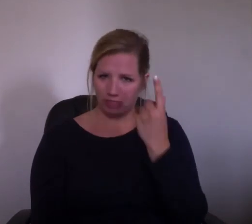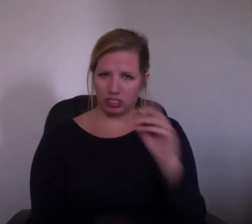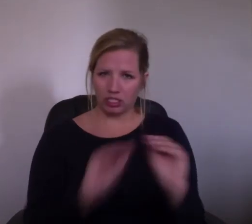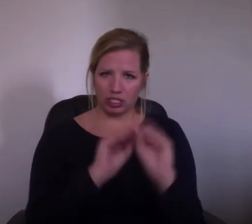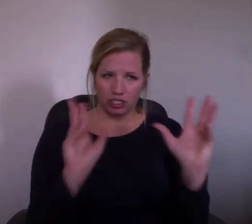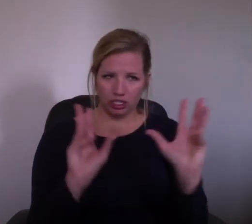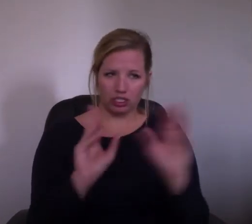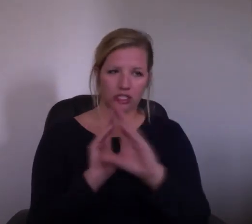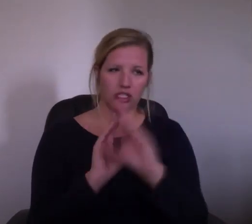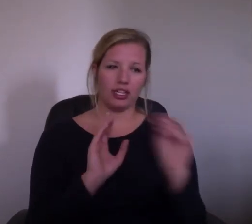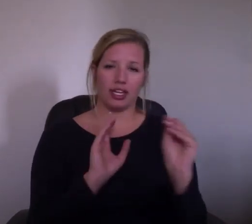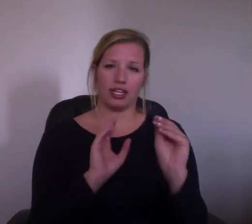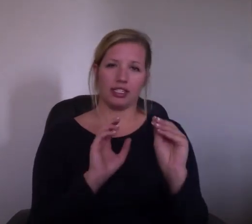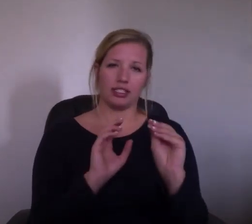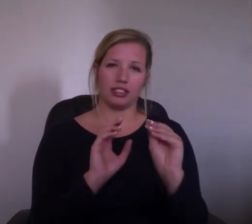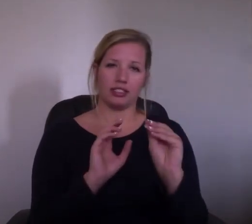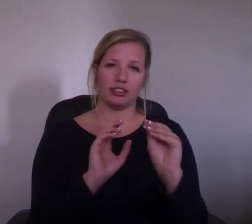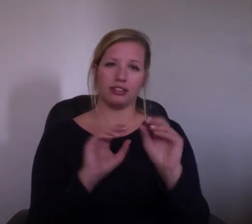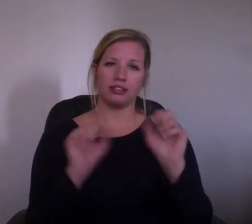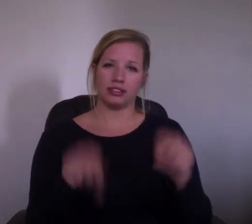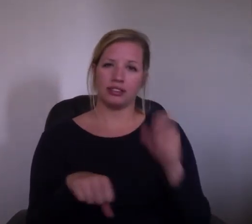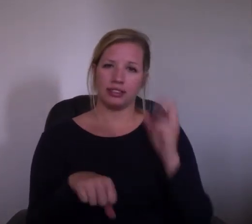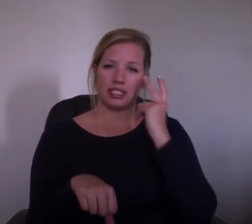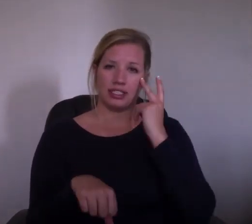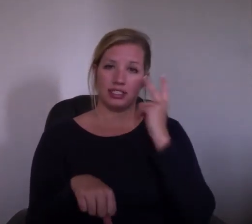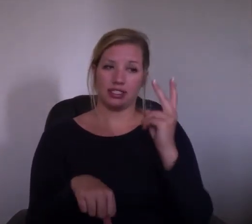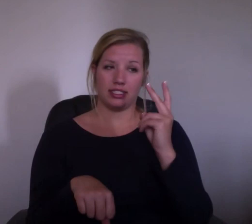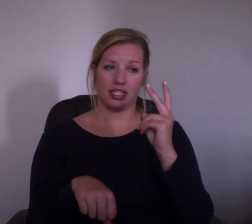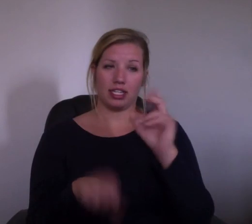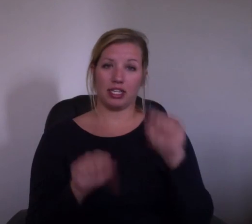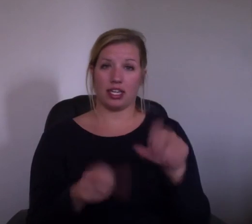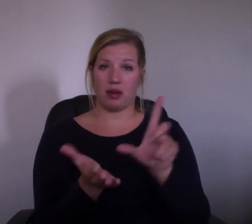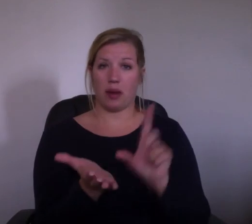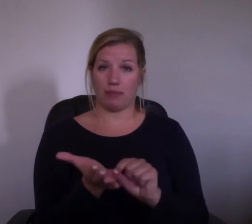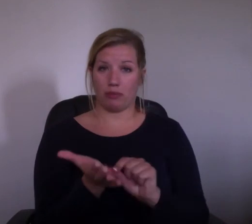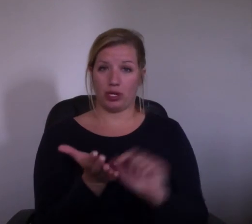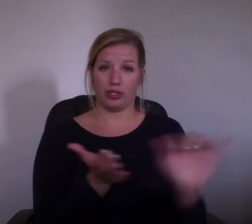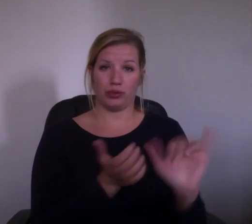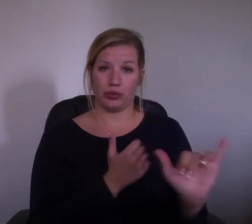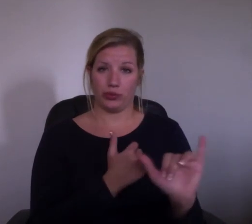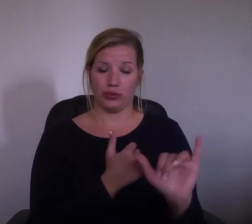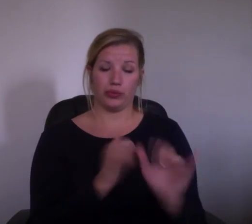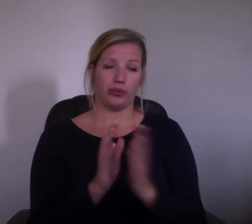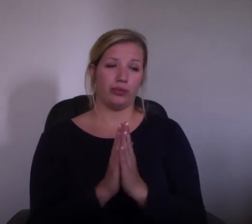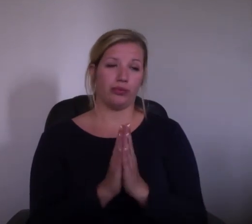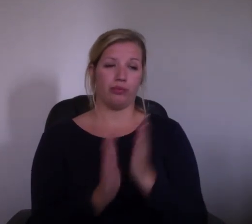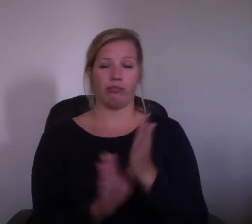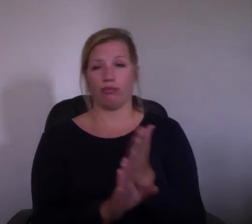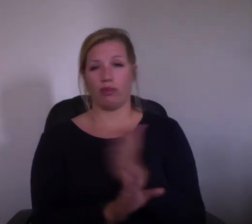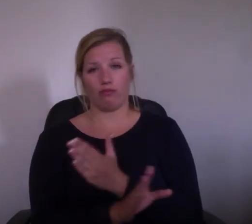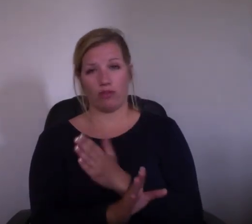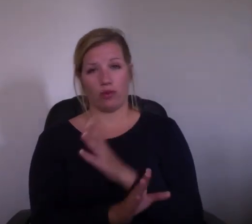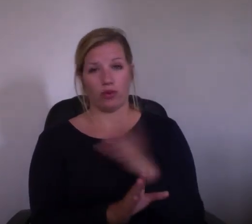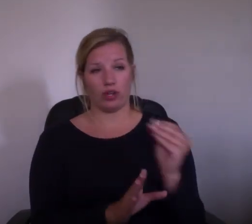They also have it available in a format that you can print. So you can print it off before the disaster. Include that information as part of your kit.